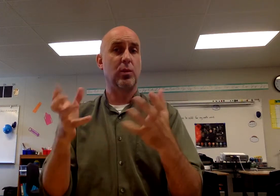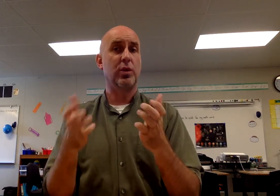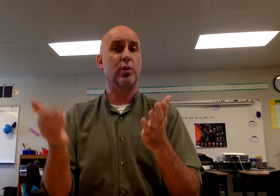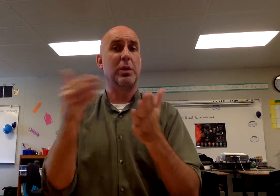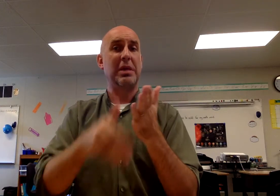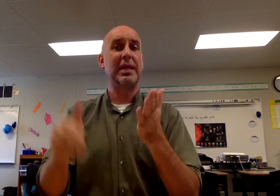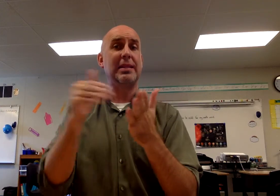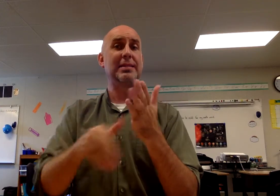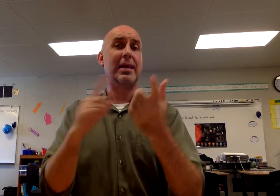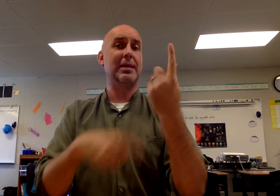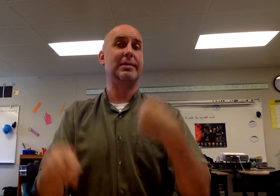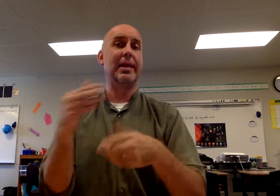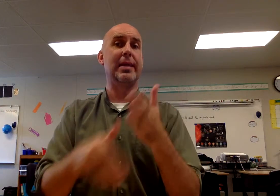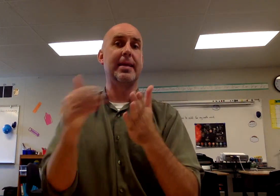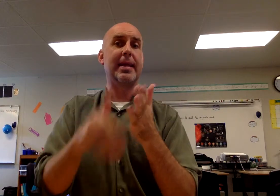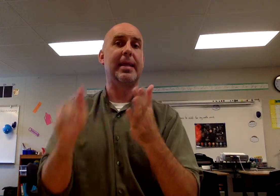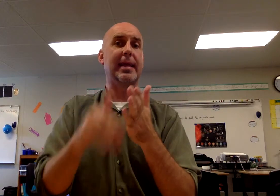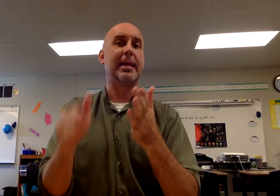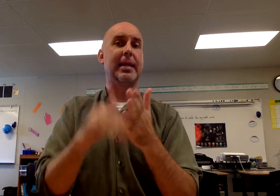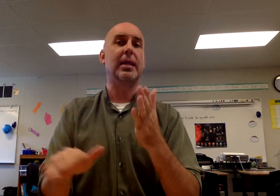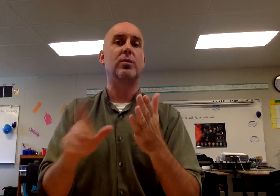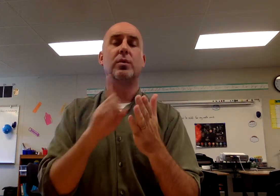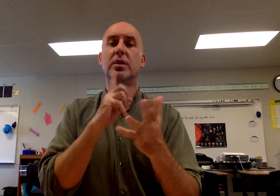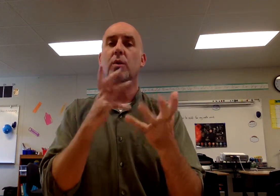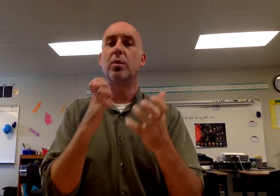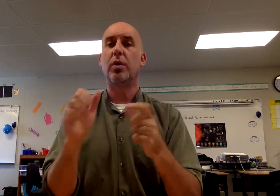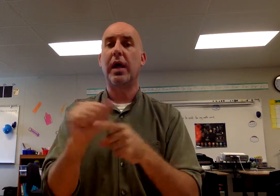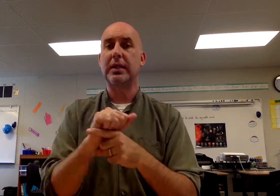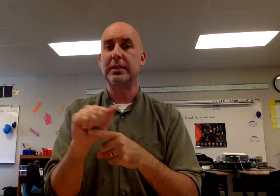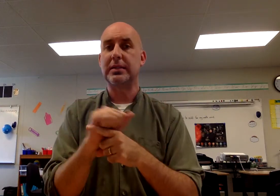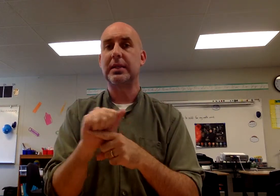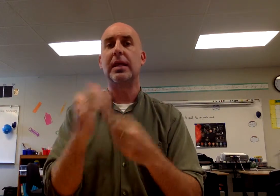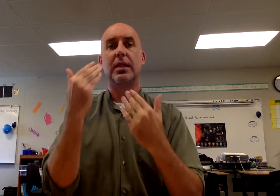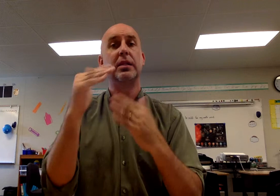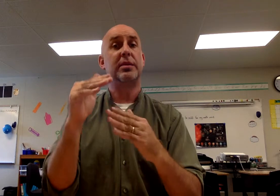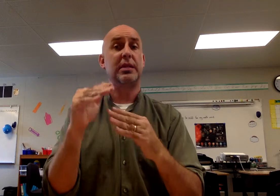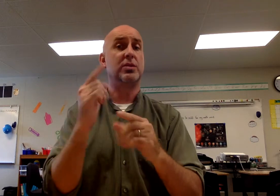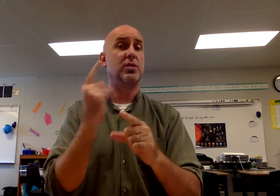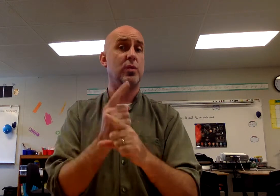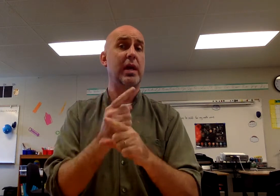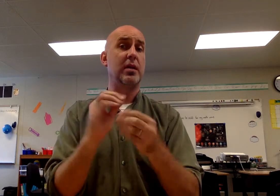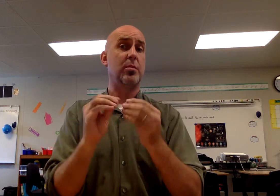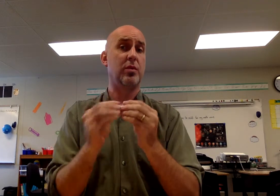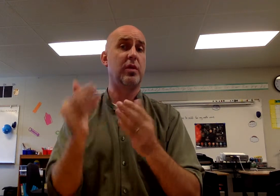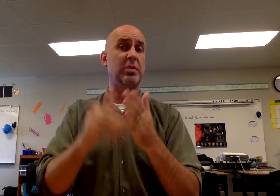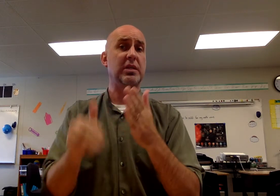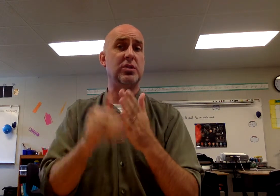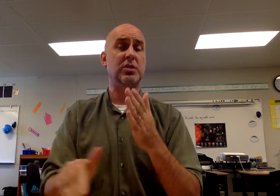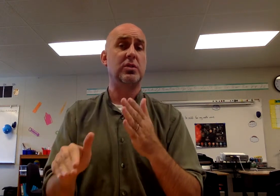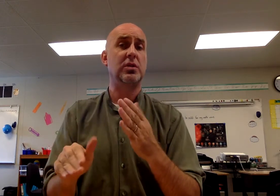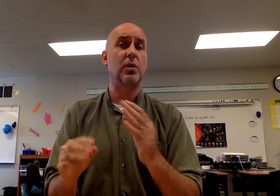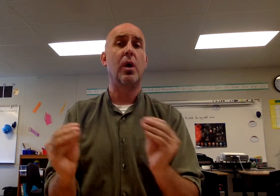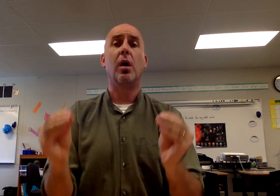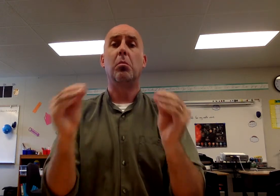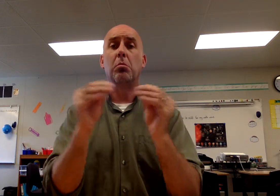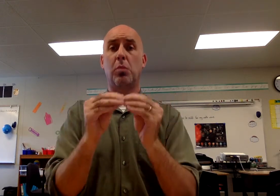want to repeat the signs again and again and again and again. You really want to practice limiting it to the right number of repetitions. So